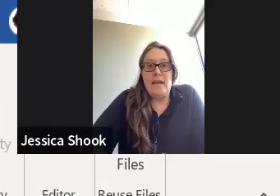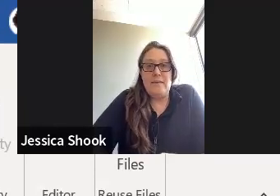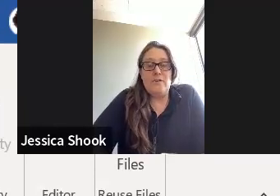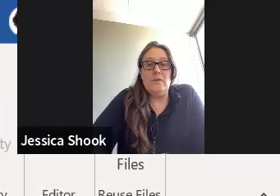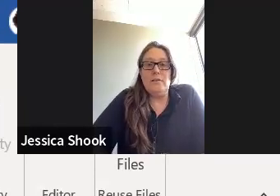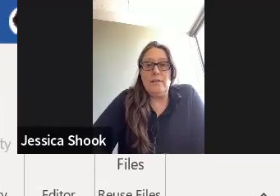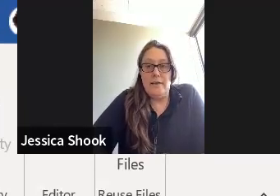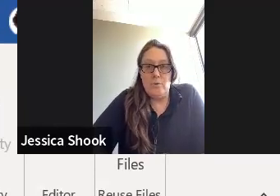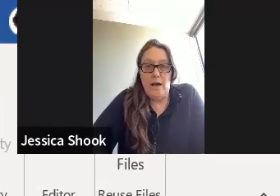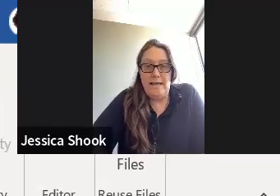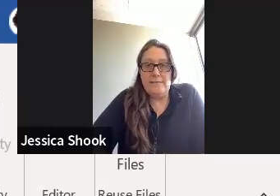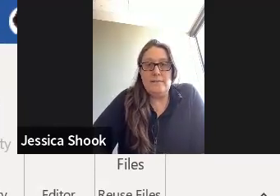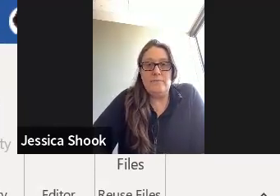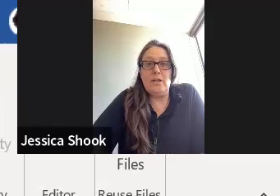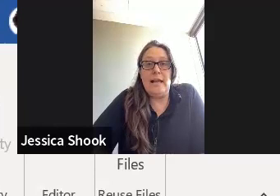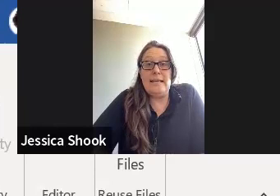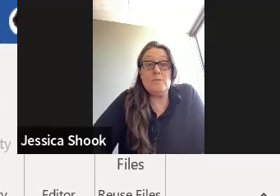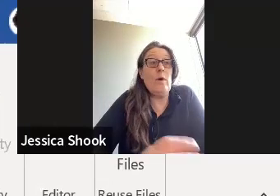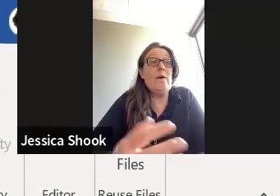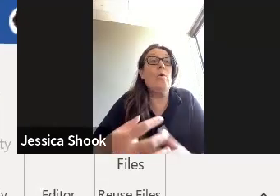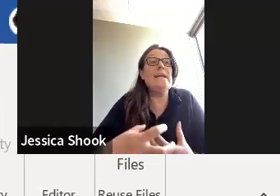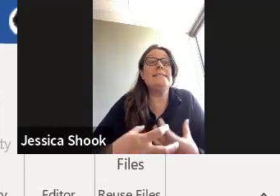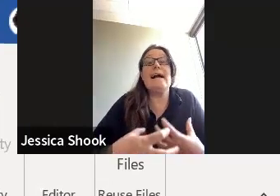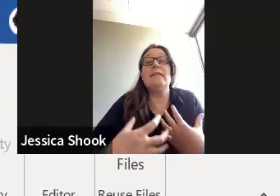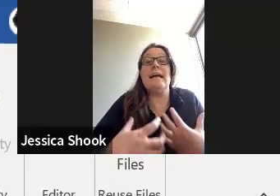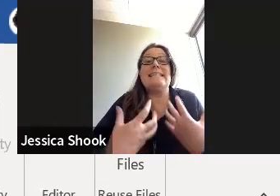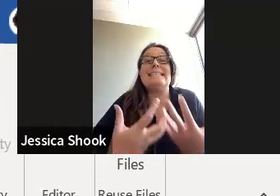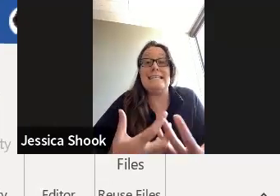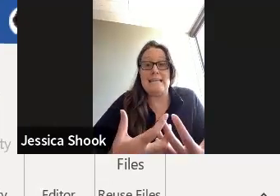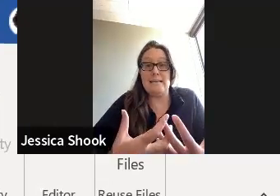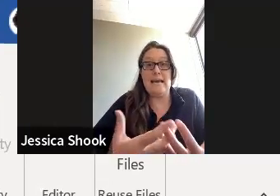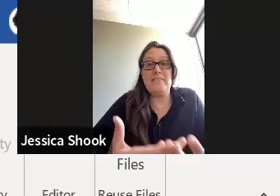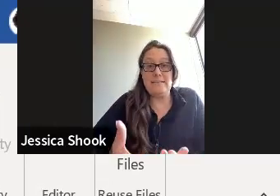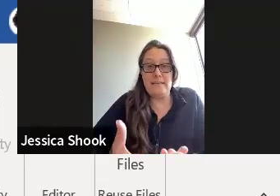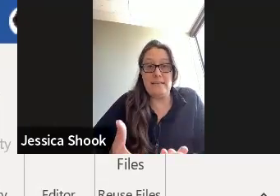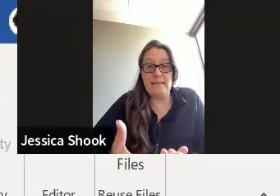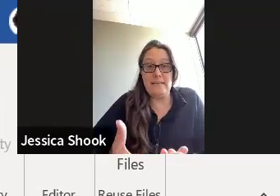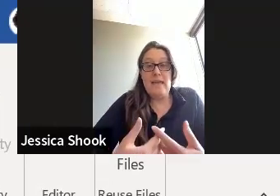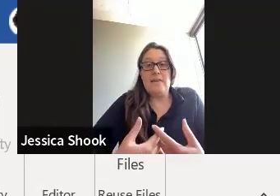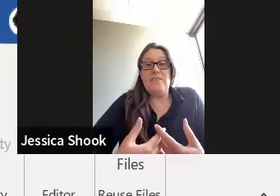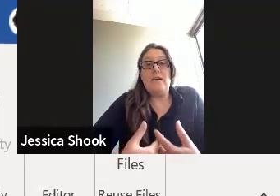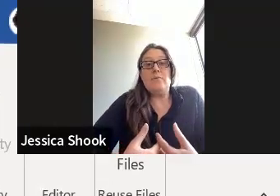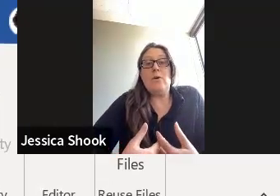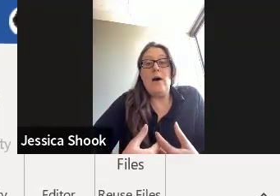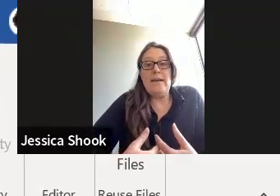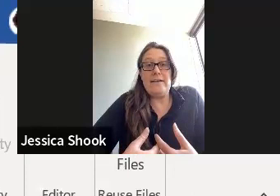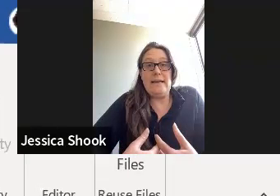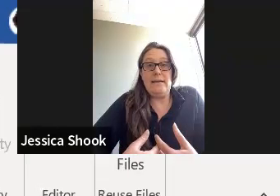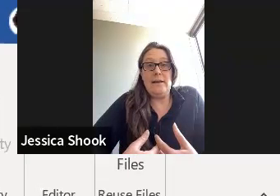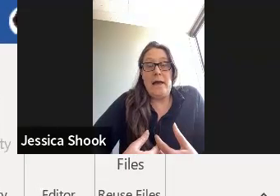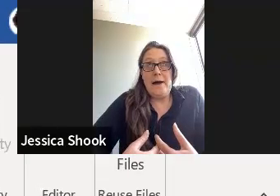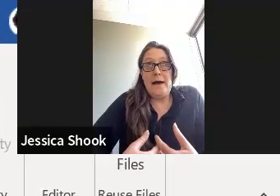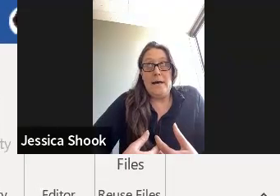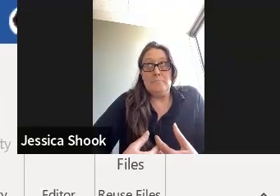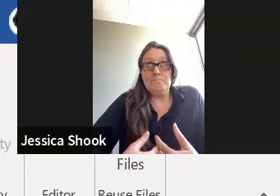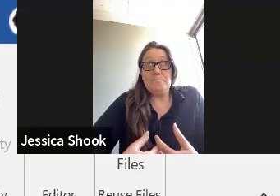medical, behavioral, otherwise, for clients. What is that client's need at that time? If they are